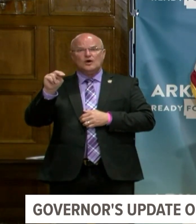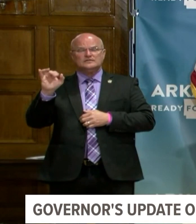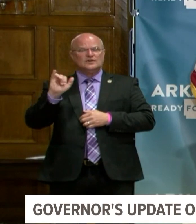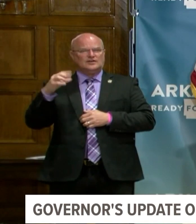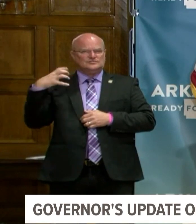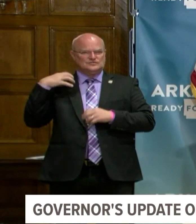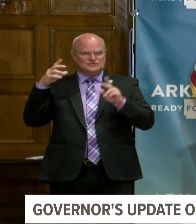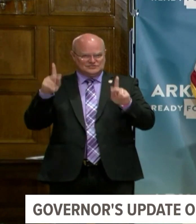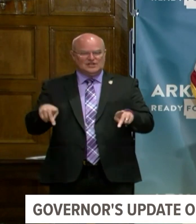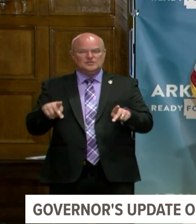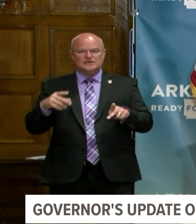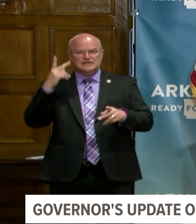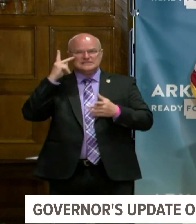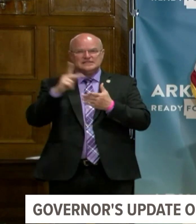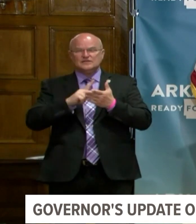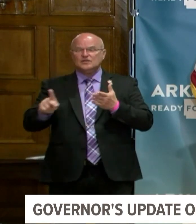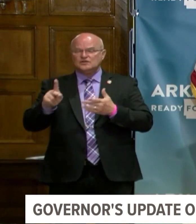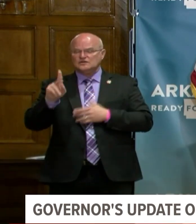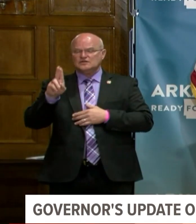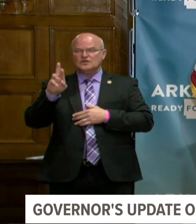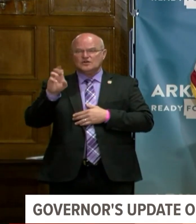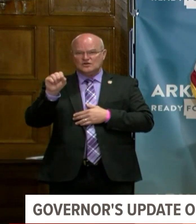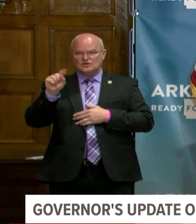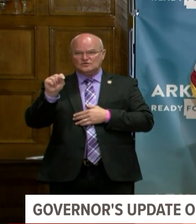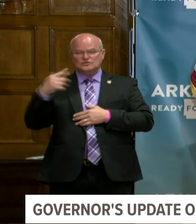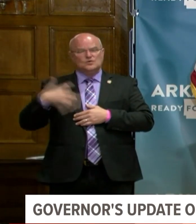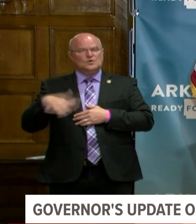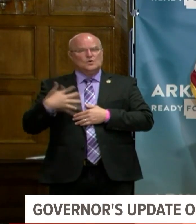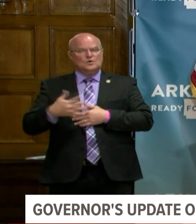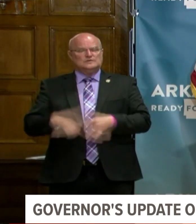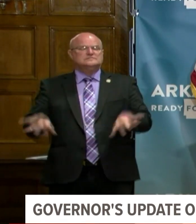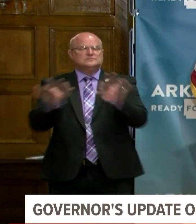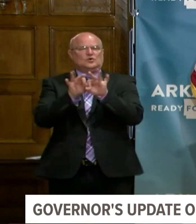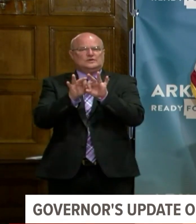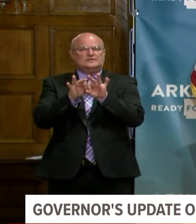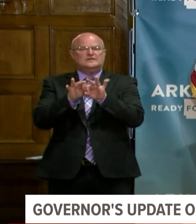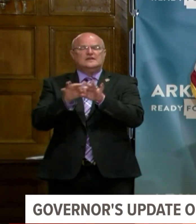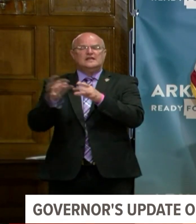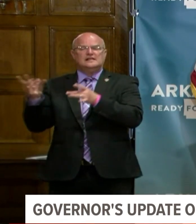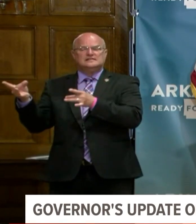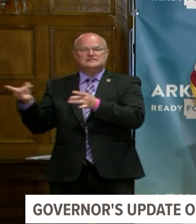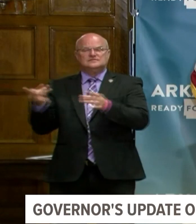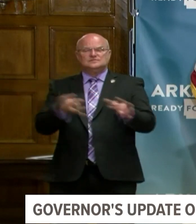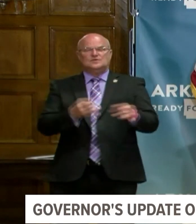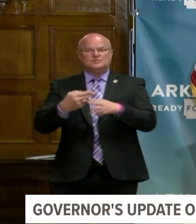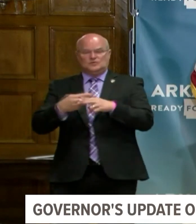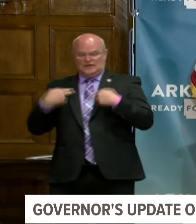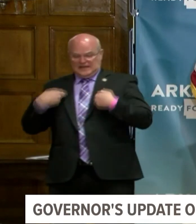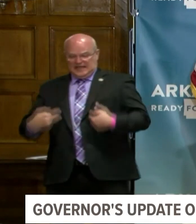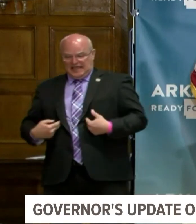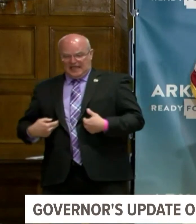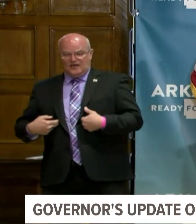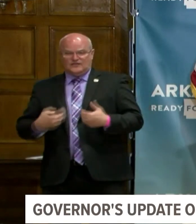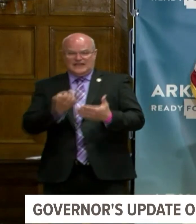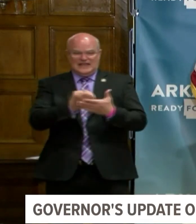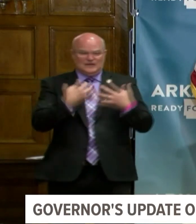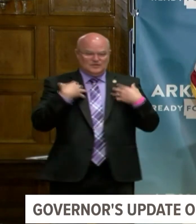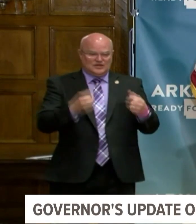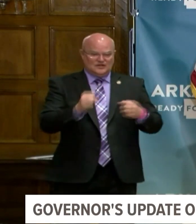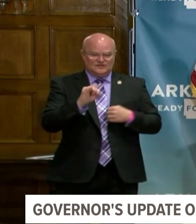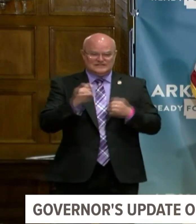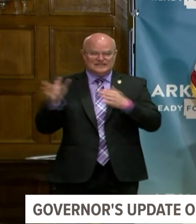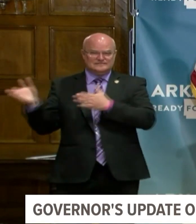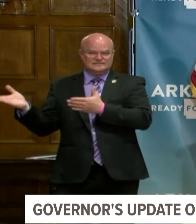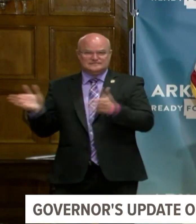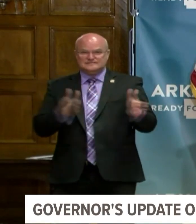one of the committees by Secretary Hurst, has been very, very instrumental in this. It's been very smooth between the health side and our economic recovery